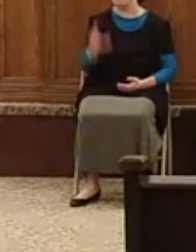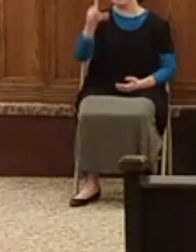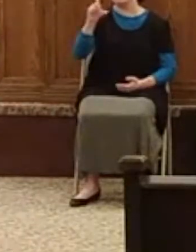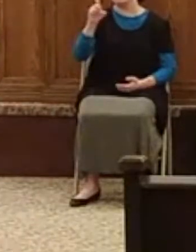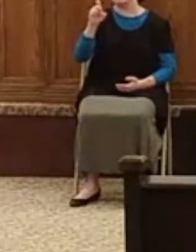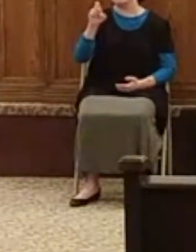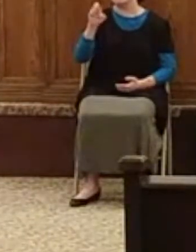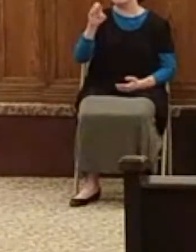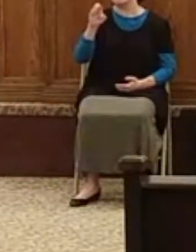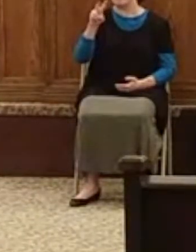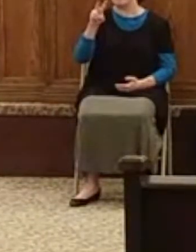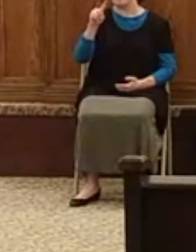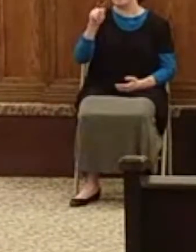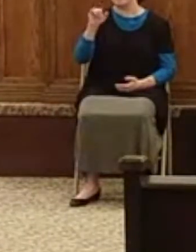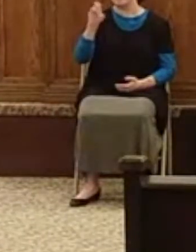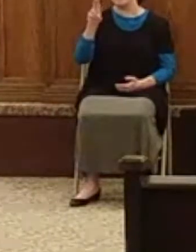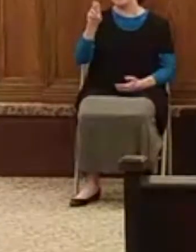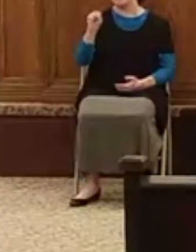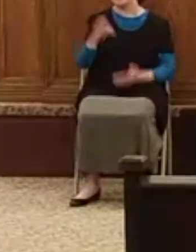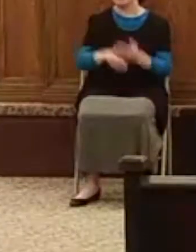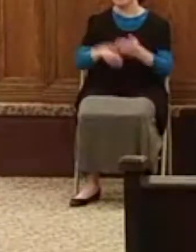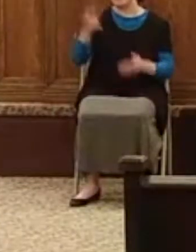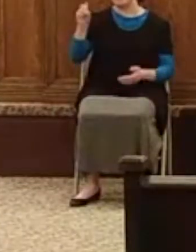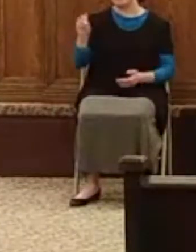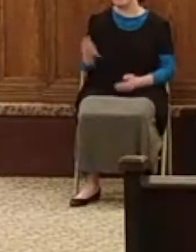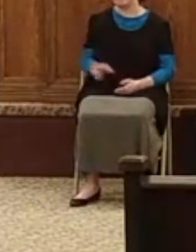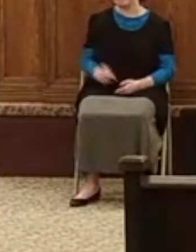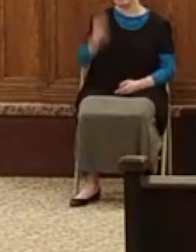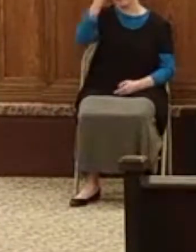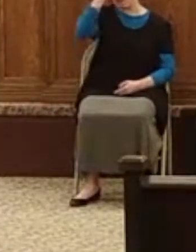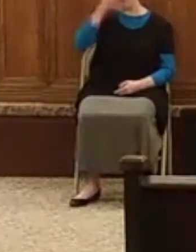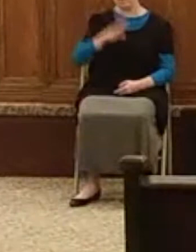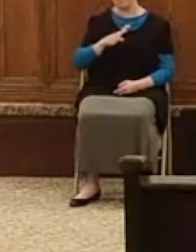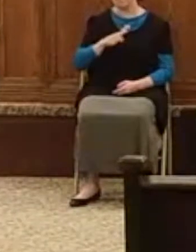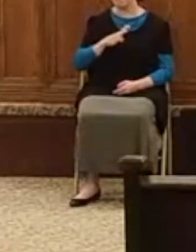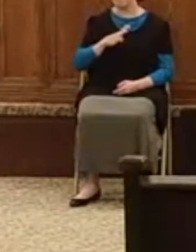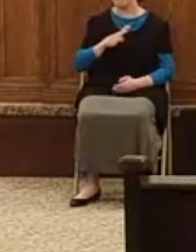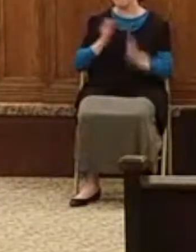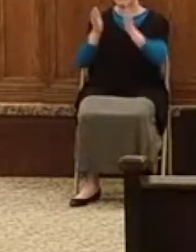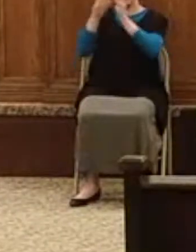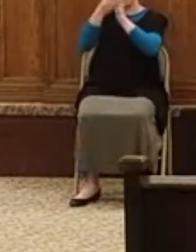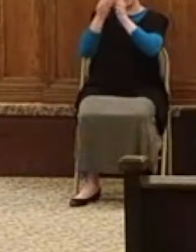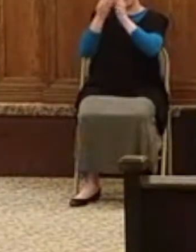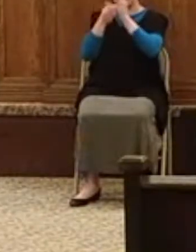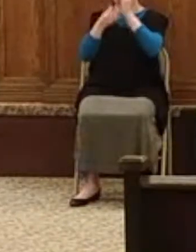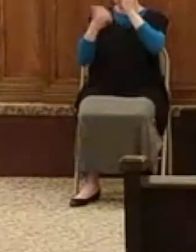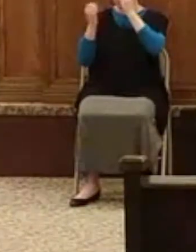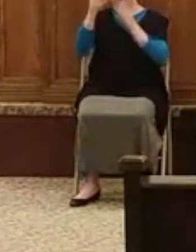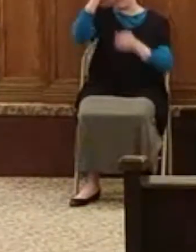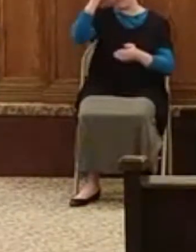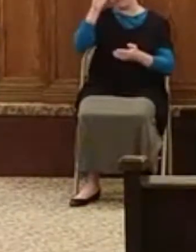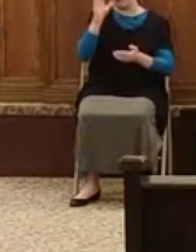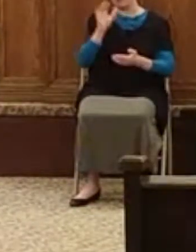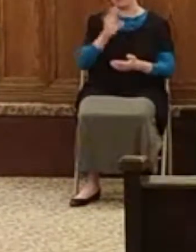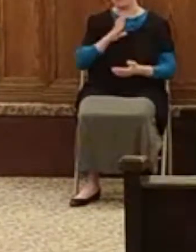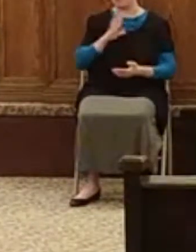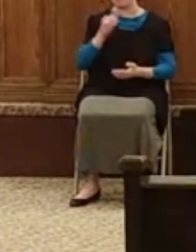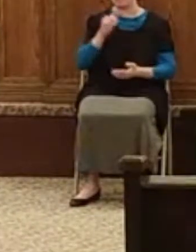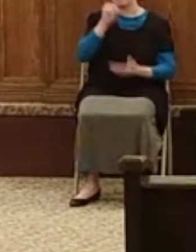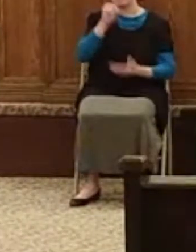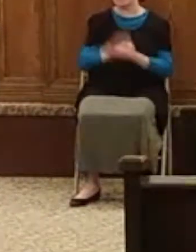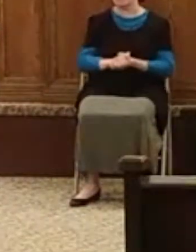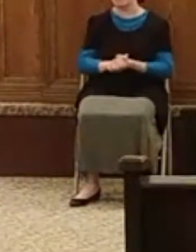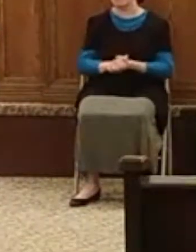us in Leviticus chapter 20, amen, and a man that committed adultery with another man's wife, even he